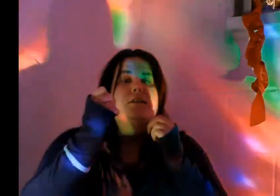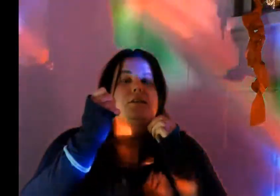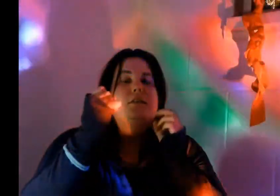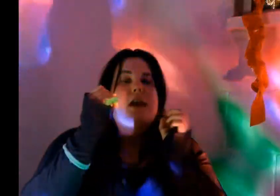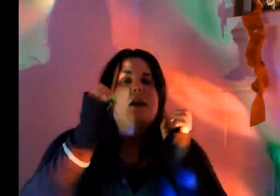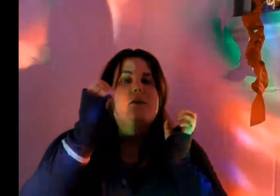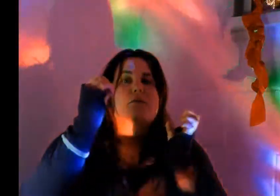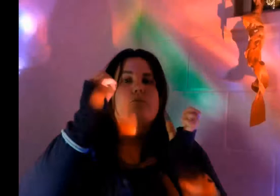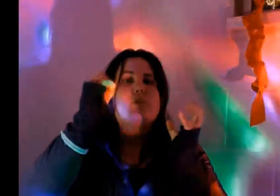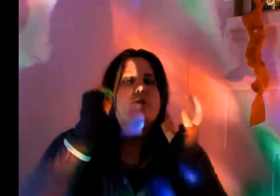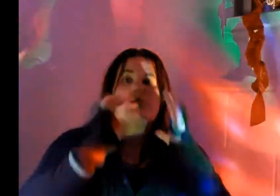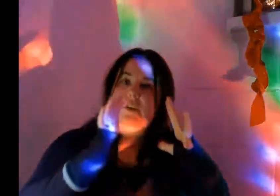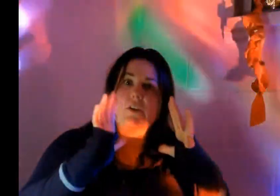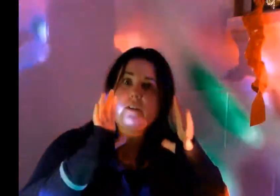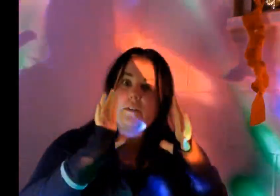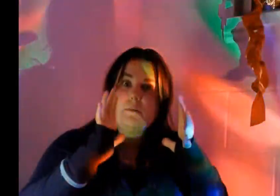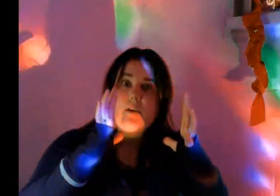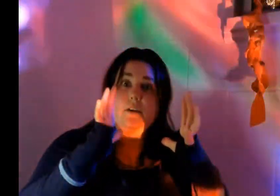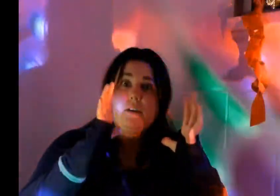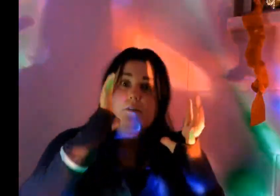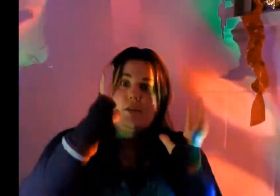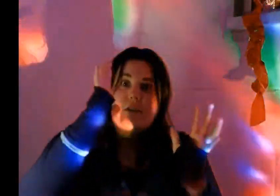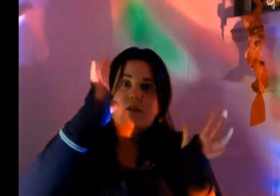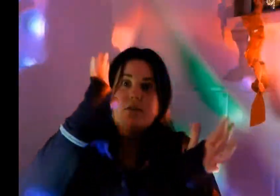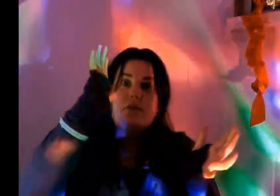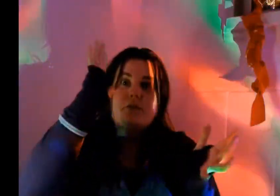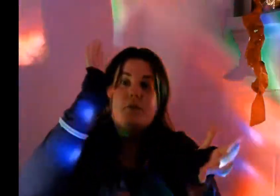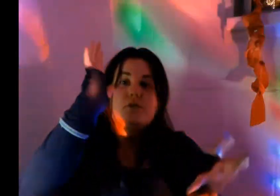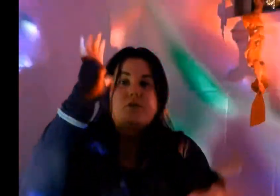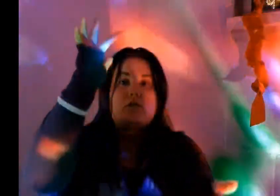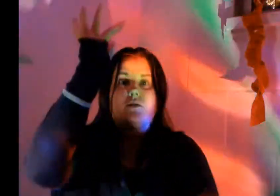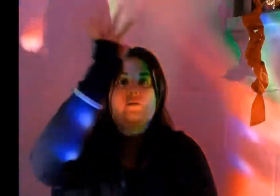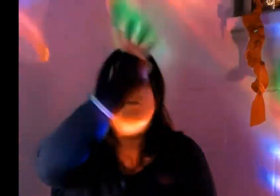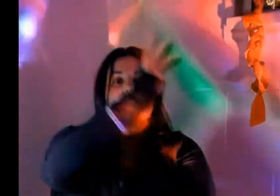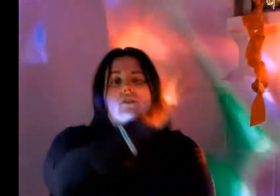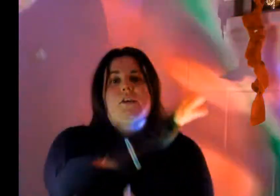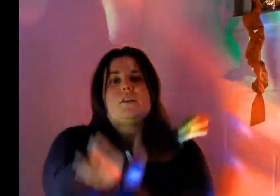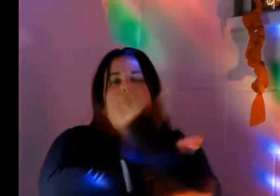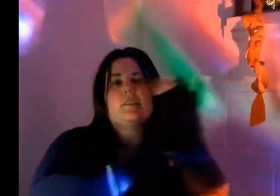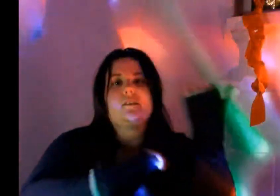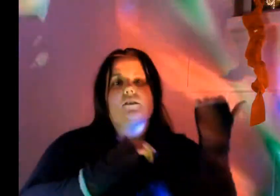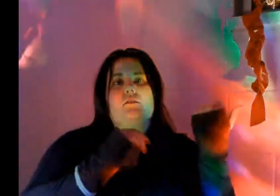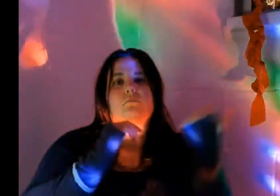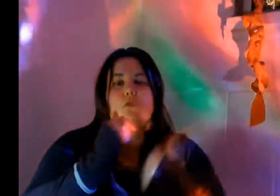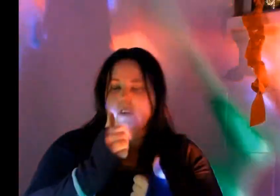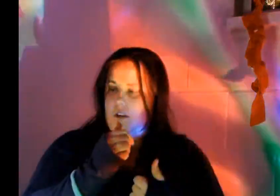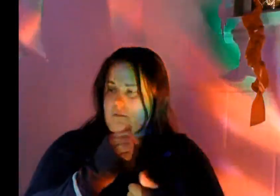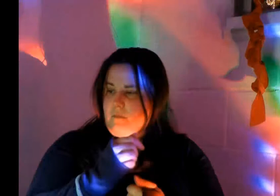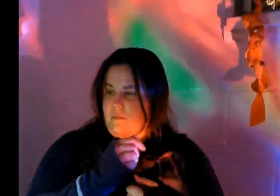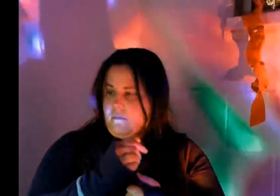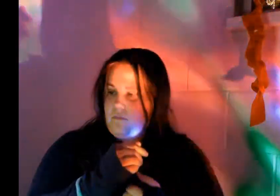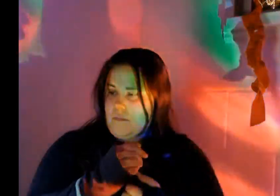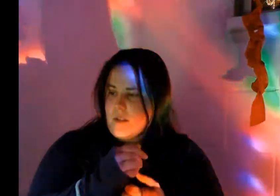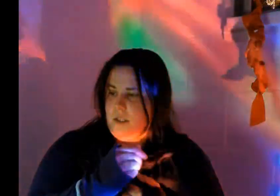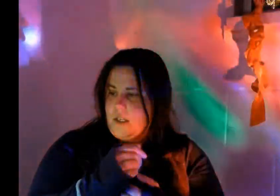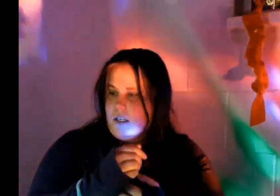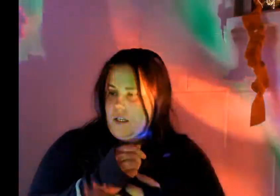such that when you stare at them long enough, the picture starts to look as if it's moving. When